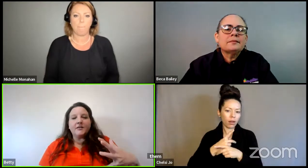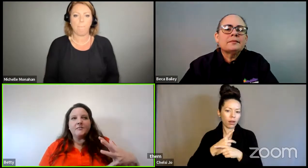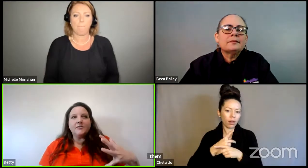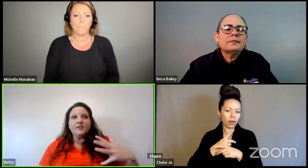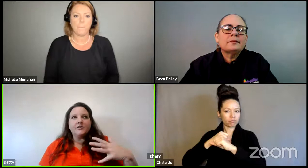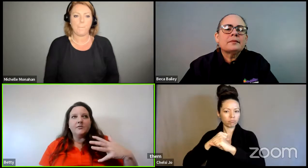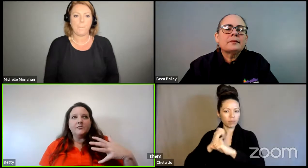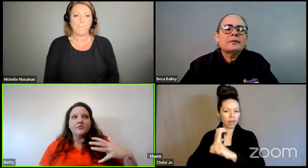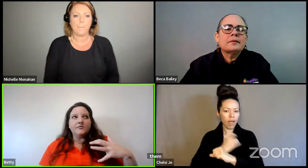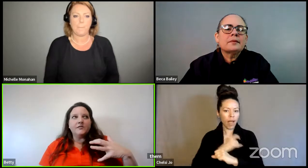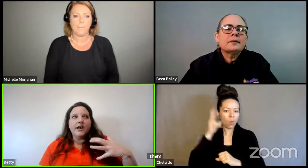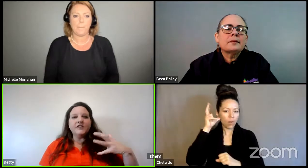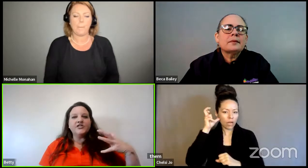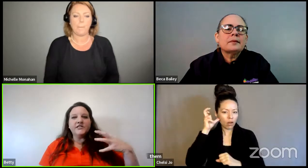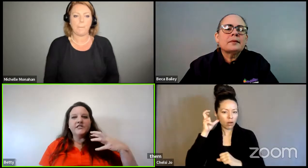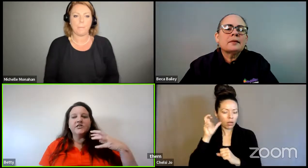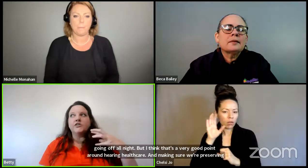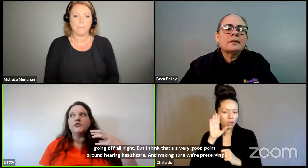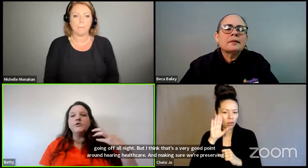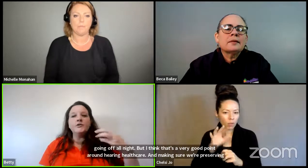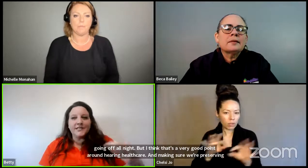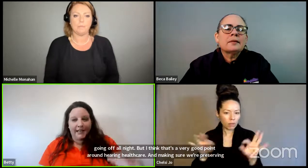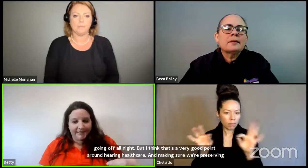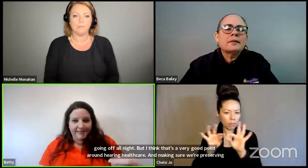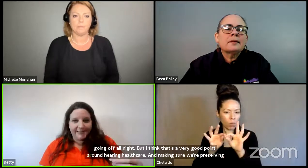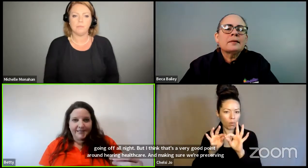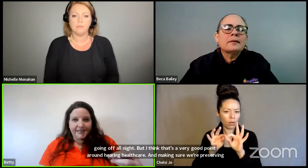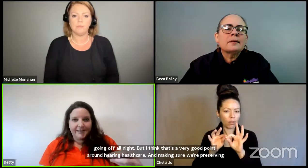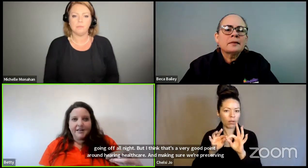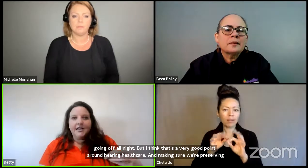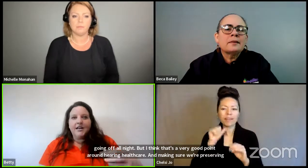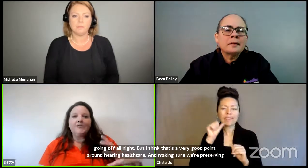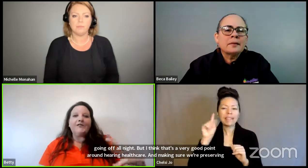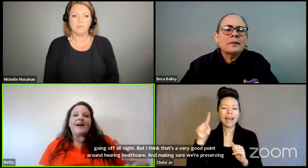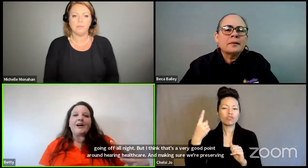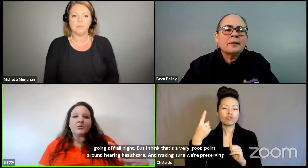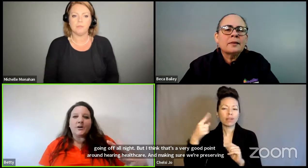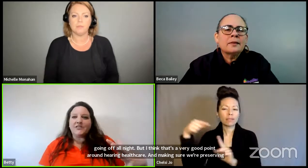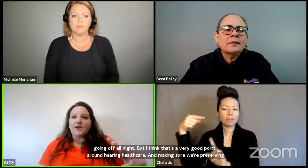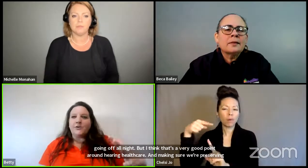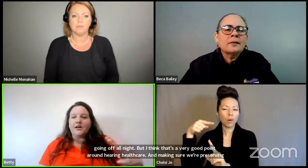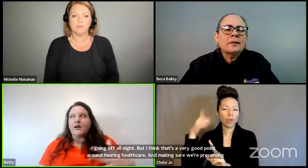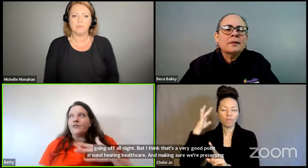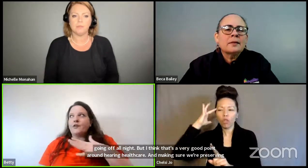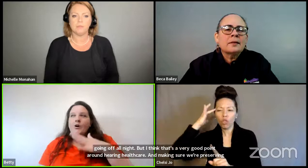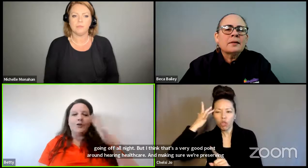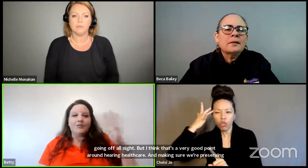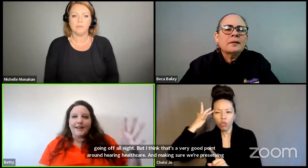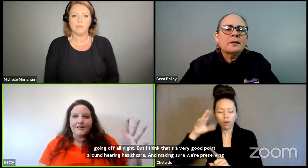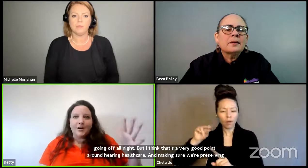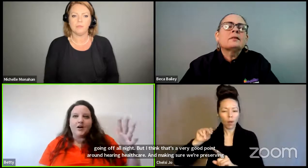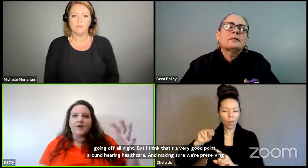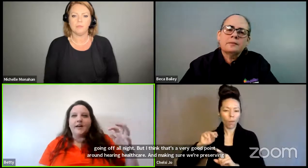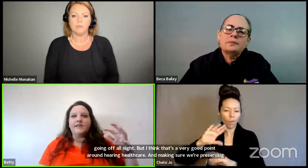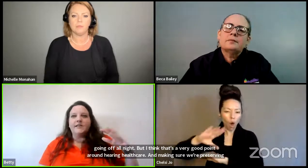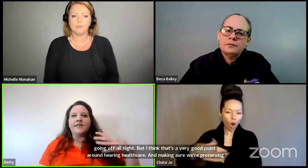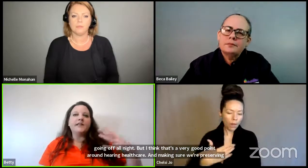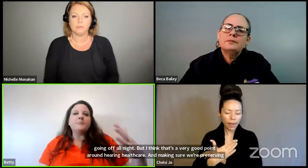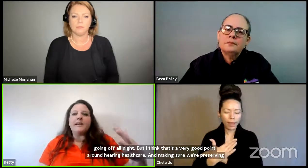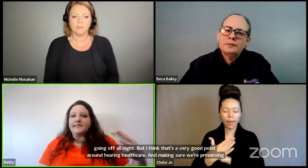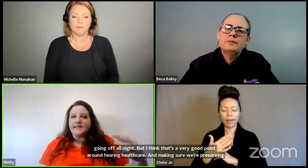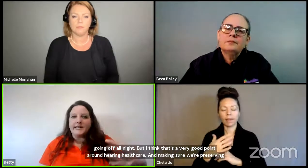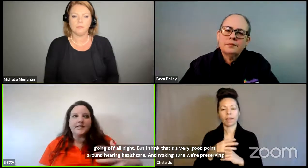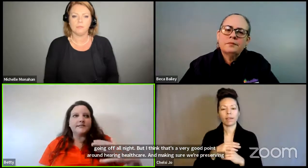hearing. Not just the nuisance of fireworks going off all night long, and